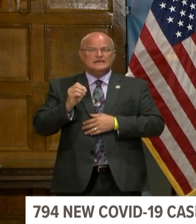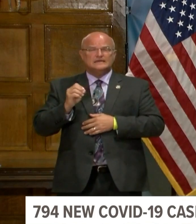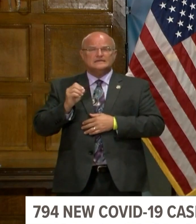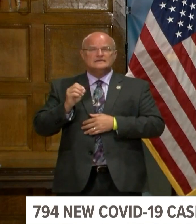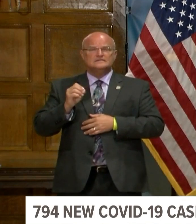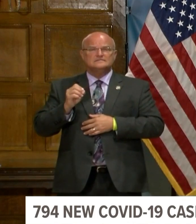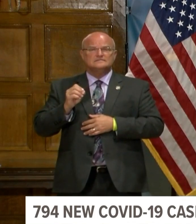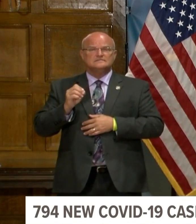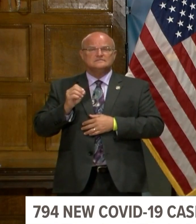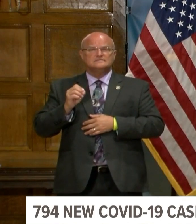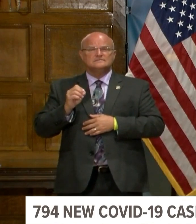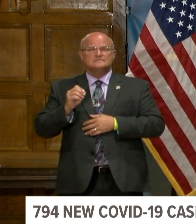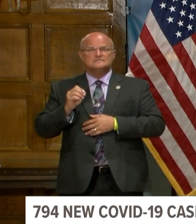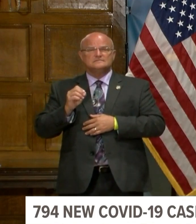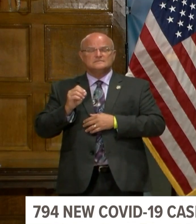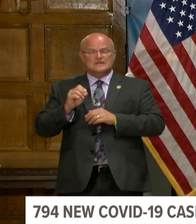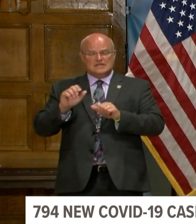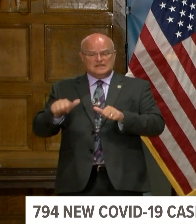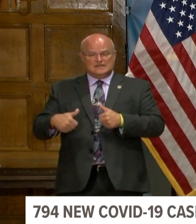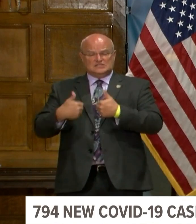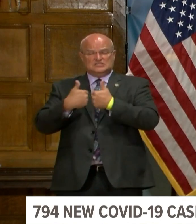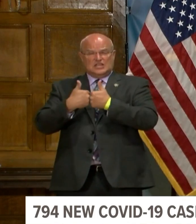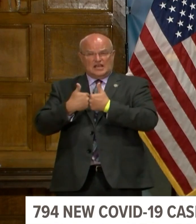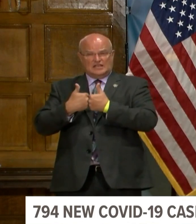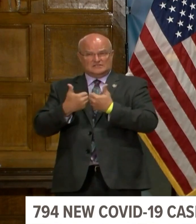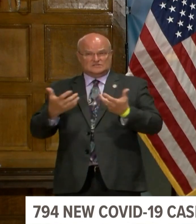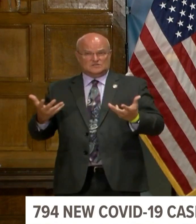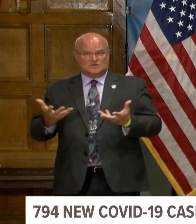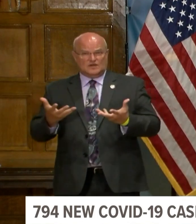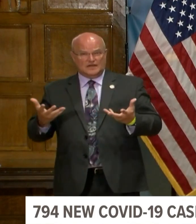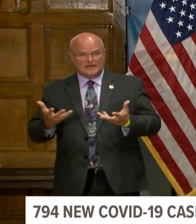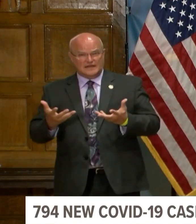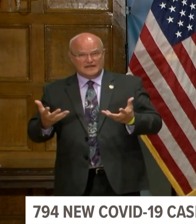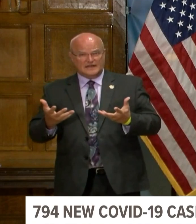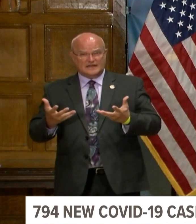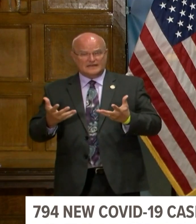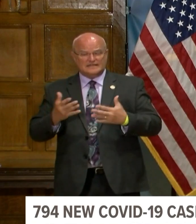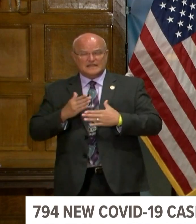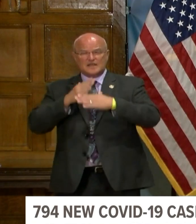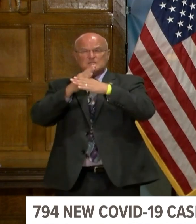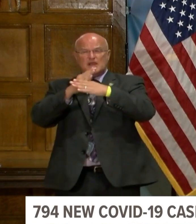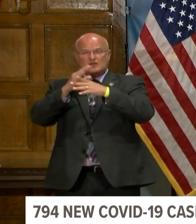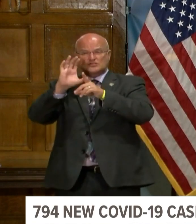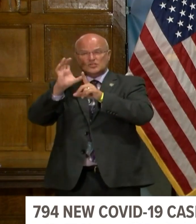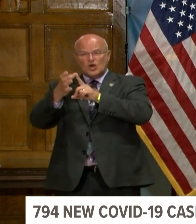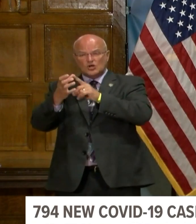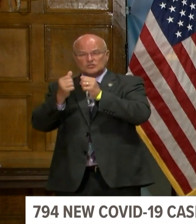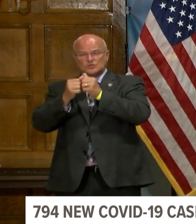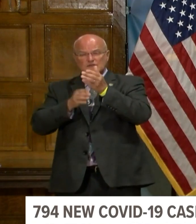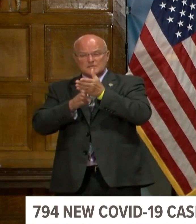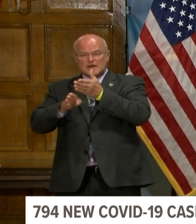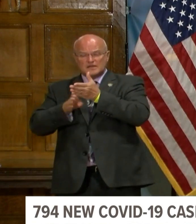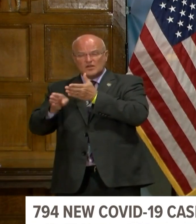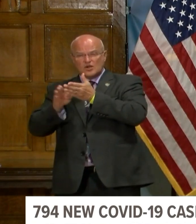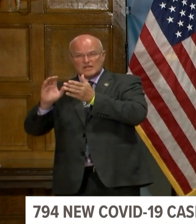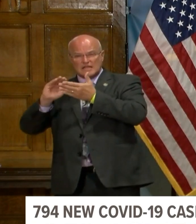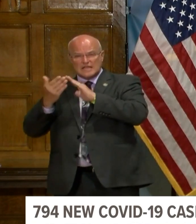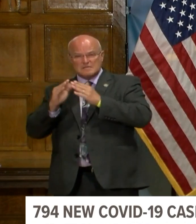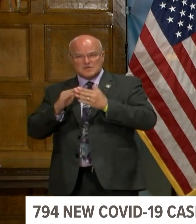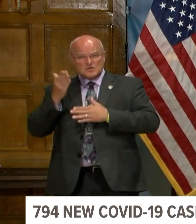And the challenge that we faced was the barriers culturally with the minority